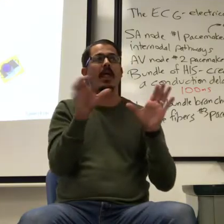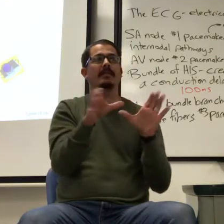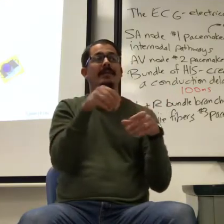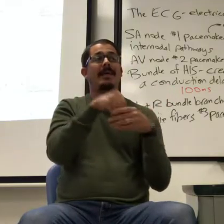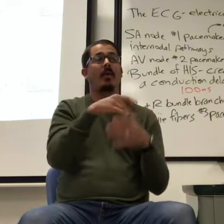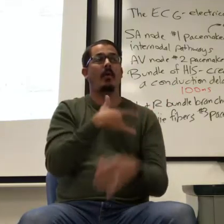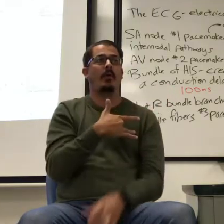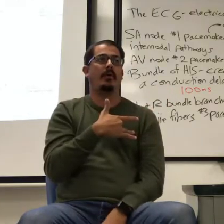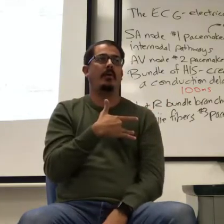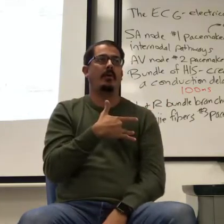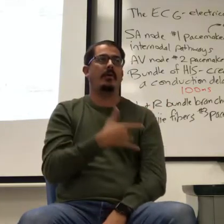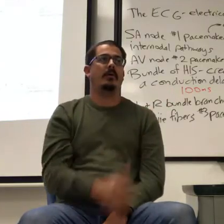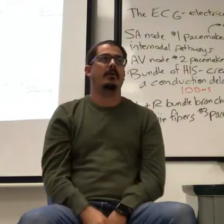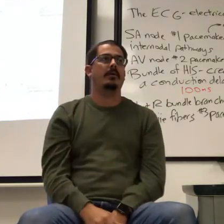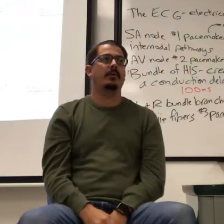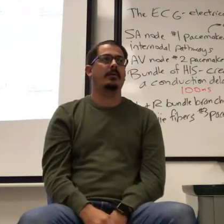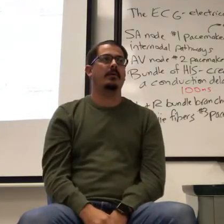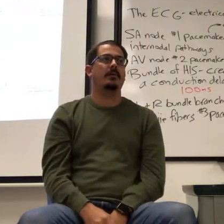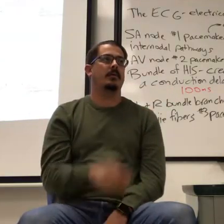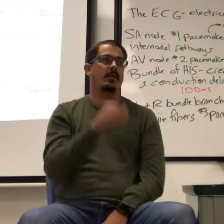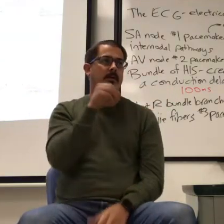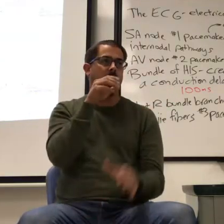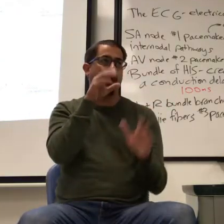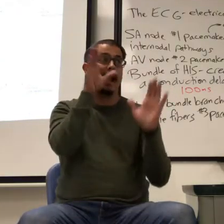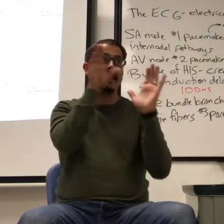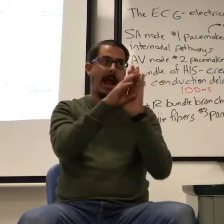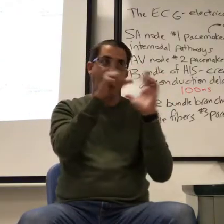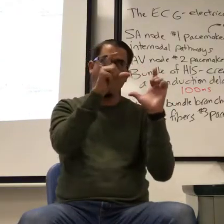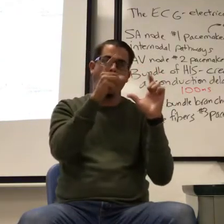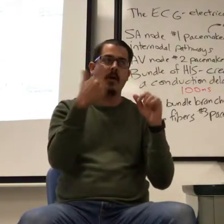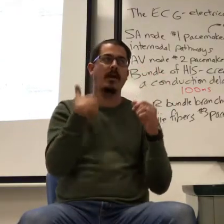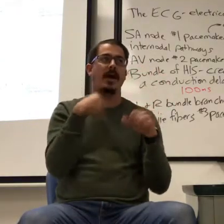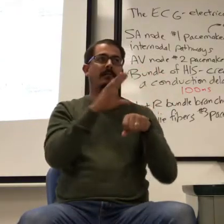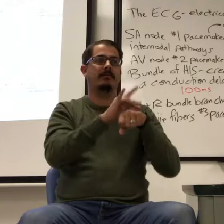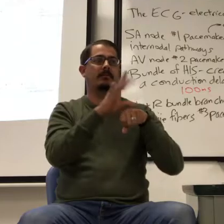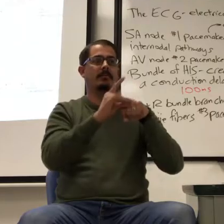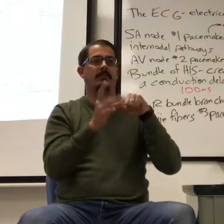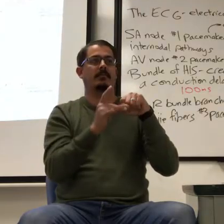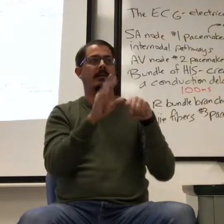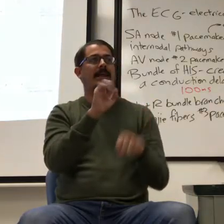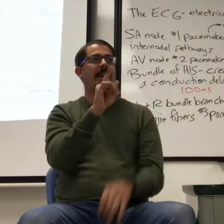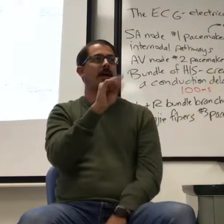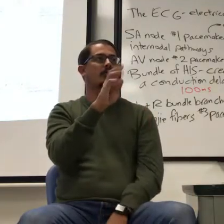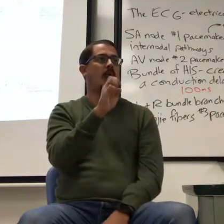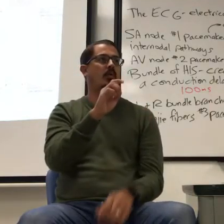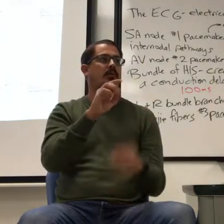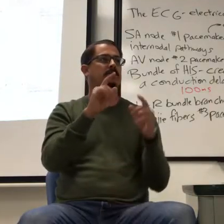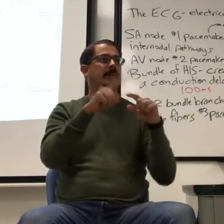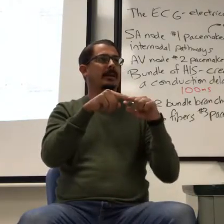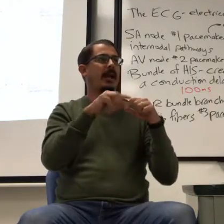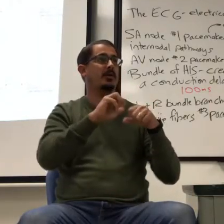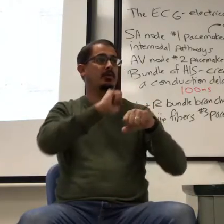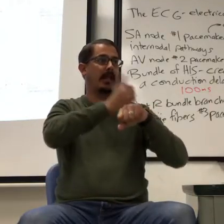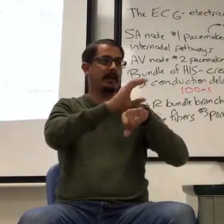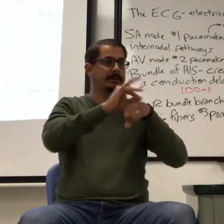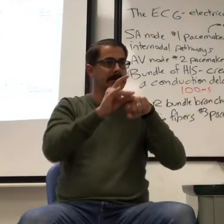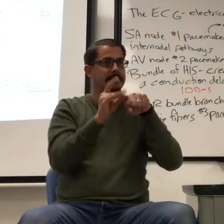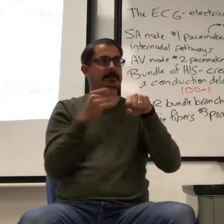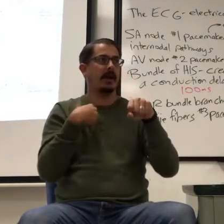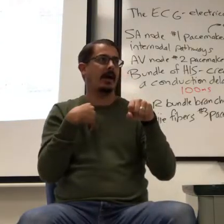of the heart. So instead of a camera, we have electrodes. And then so depending on how you place them clinically, you can get the